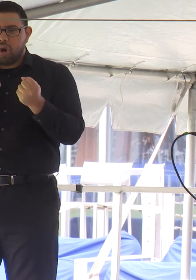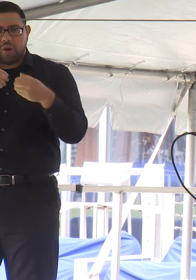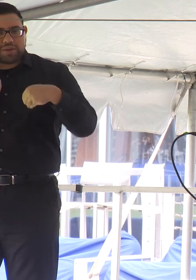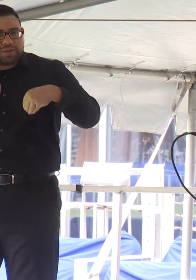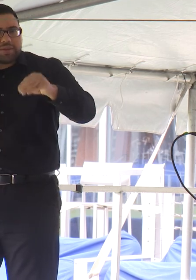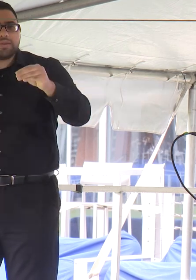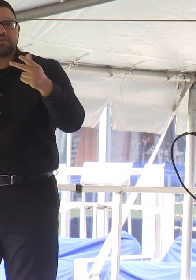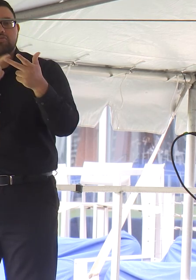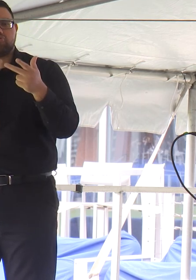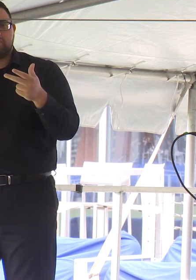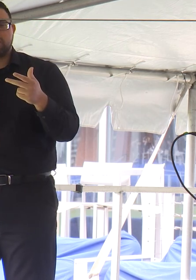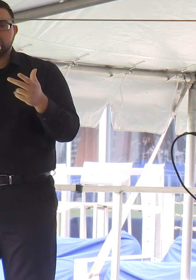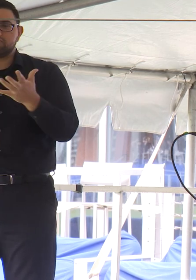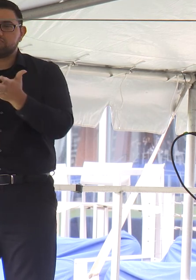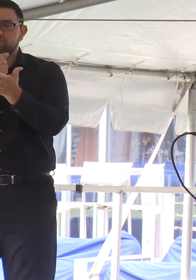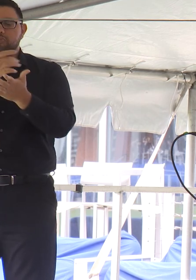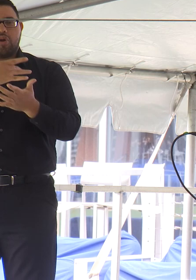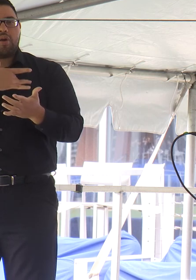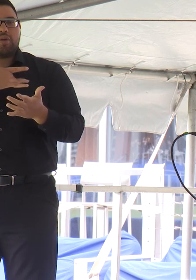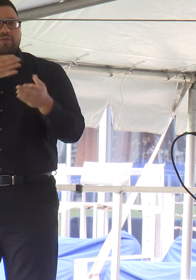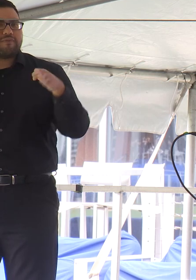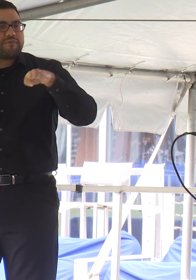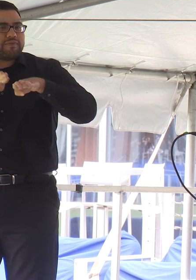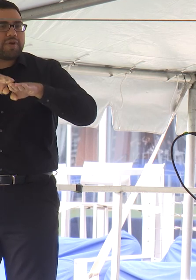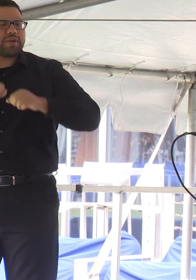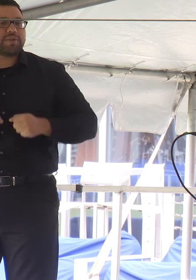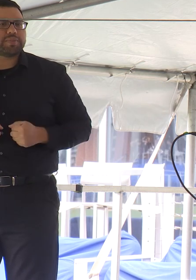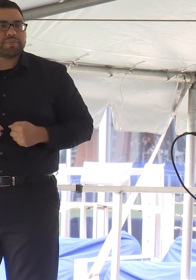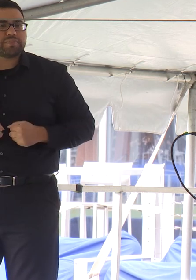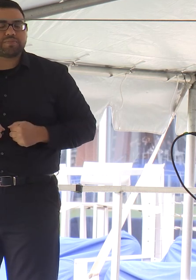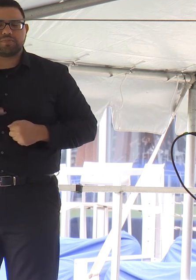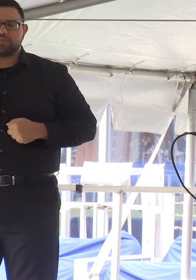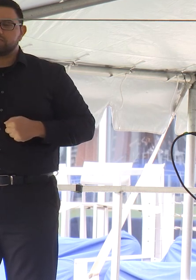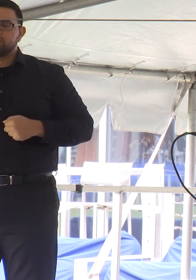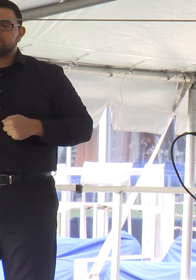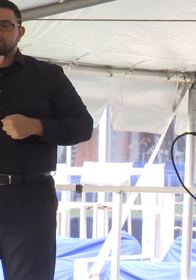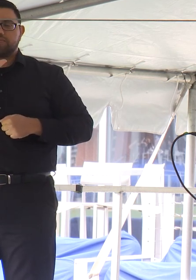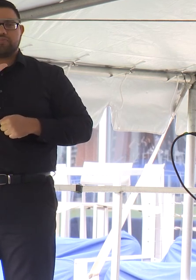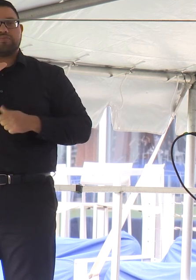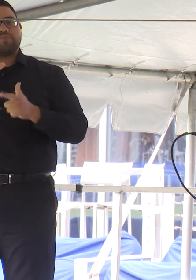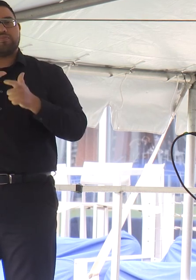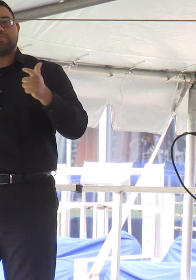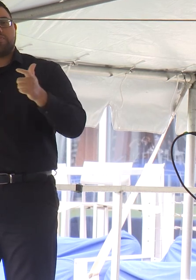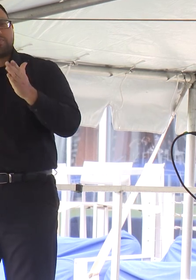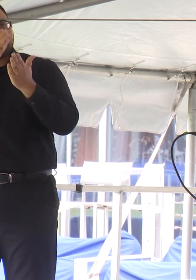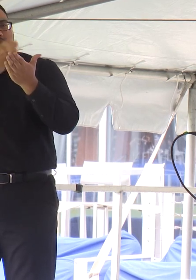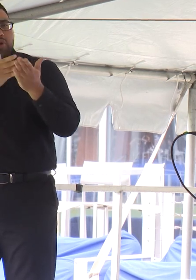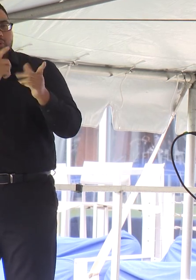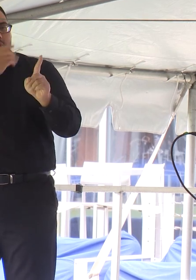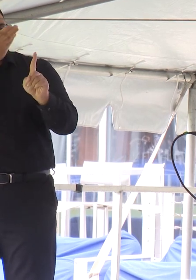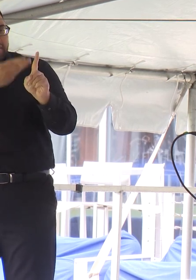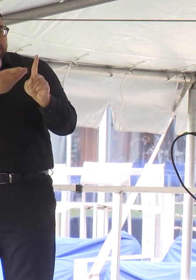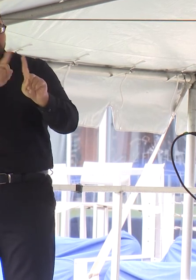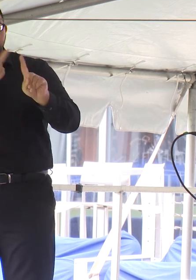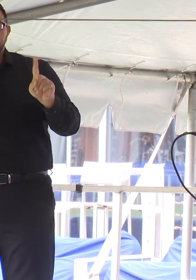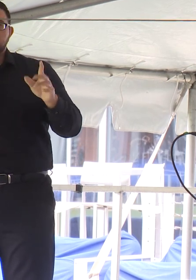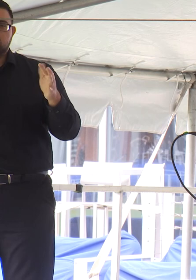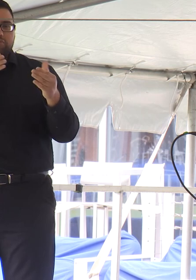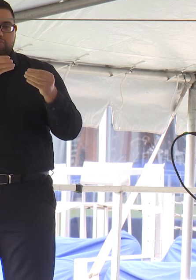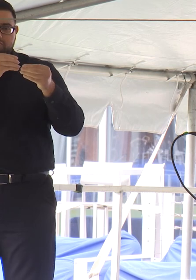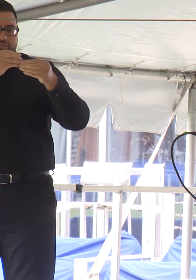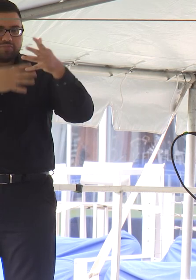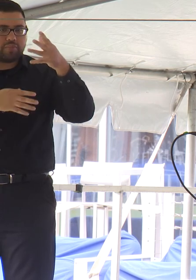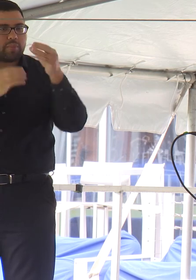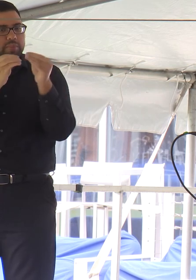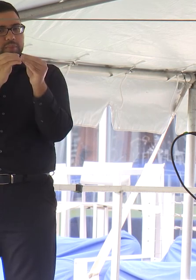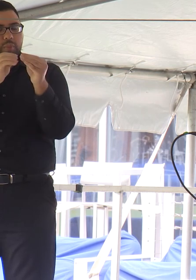and Janet has captured the hearts of the Valley, and that is such a huge part of who they are, but there is so much more, and